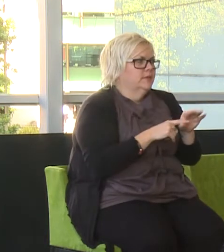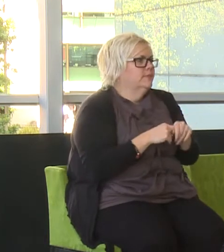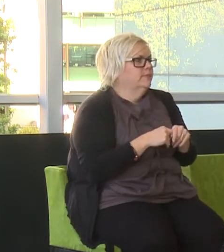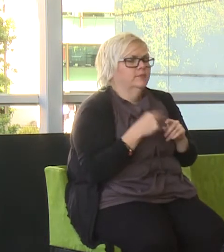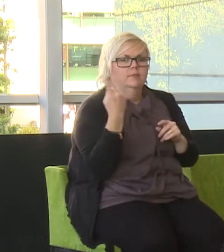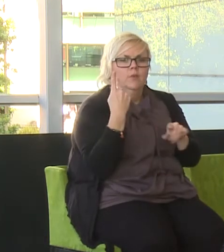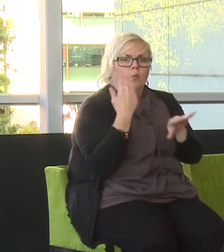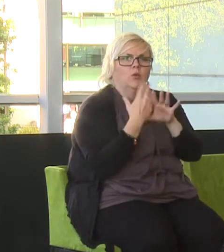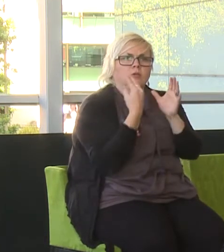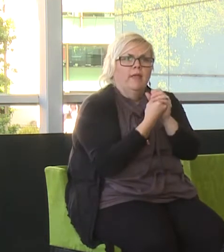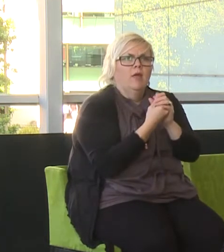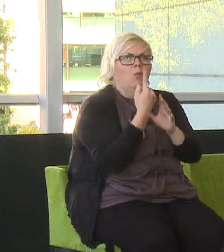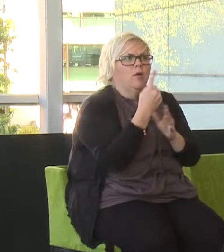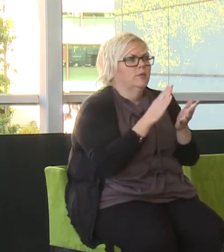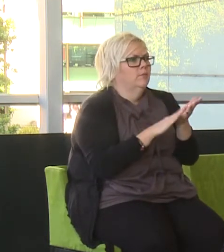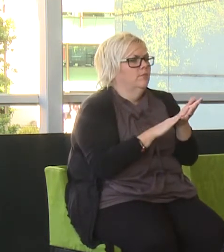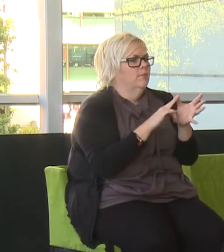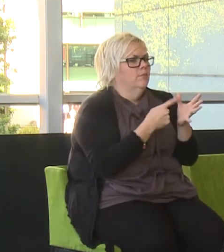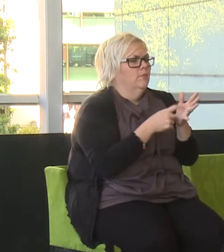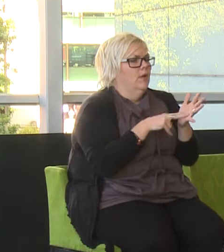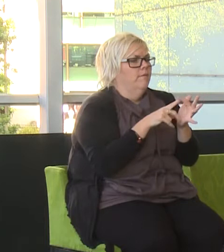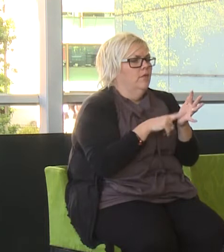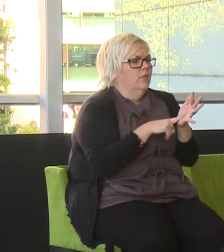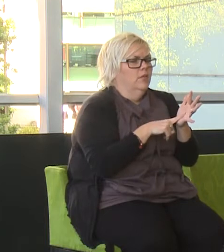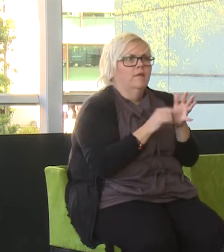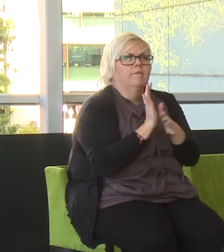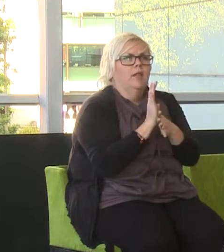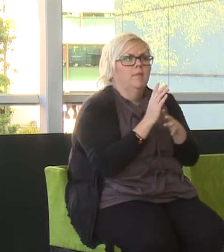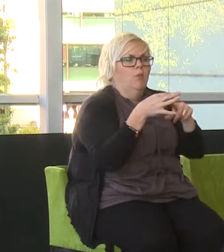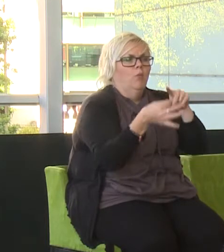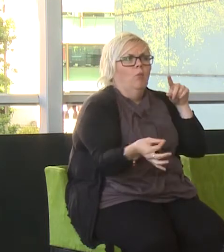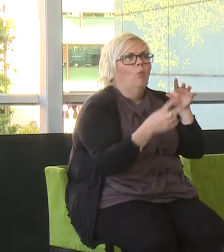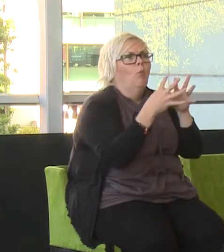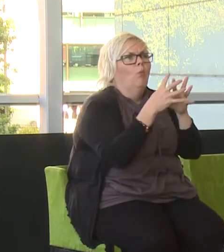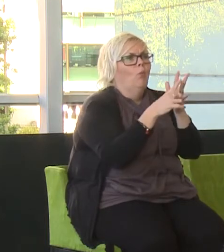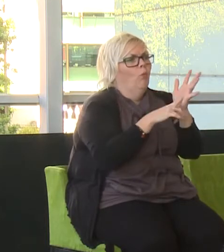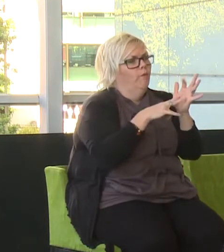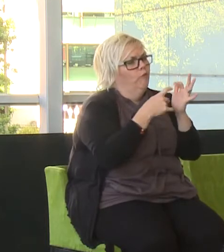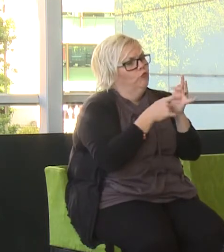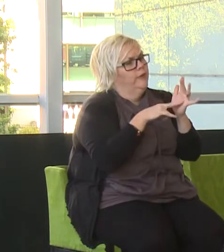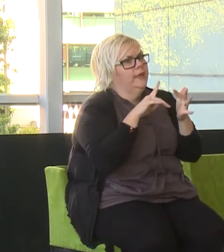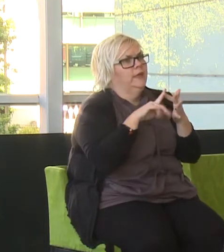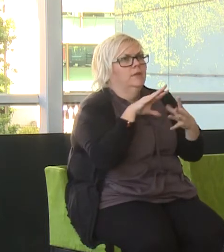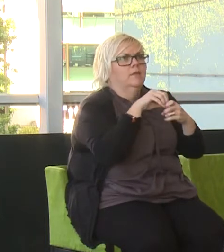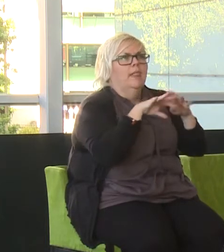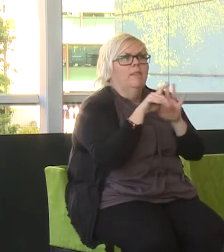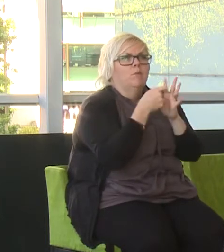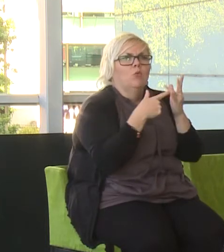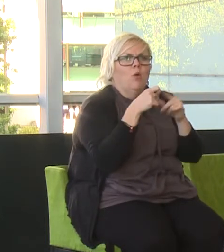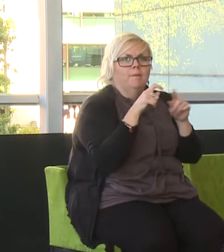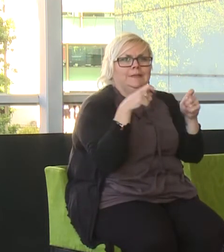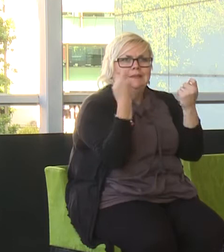one of them being Marvel's Wolverine, where Richard had been part of the on-set prop team, working with